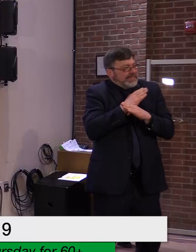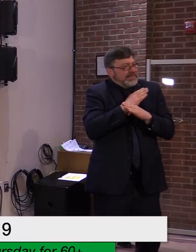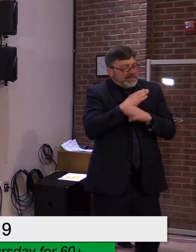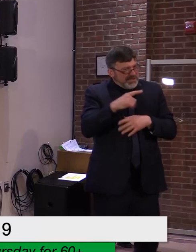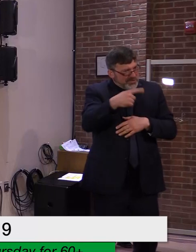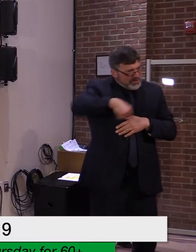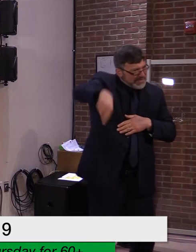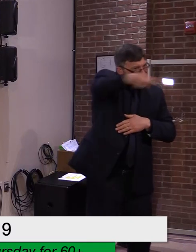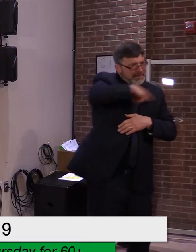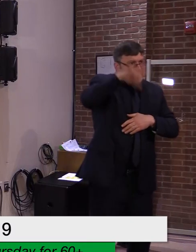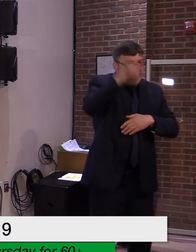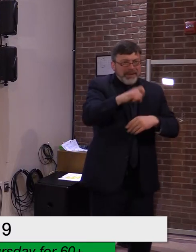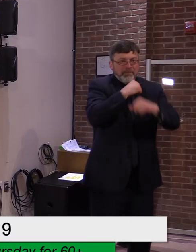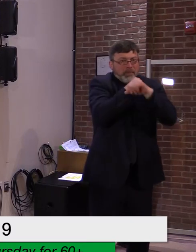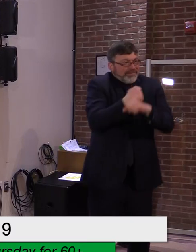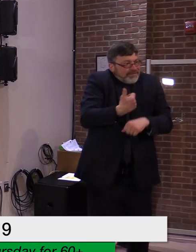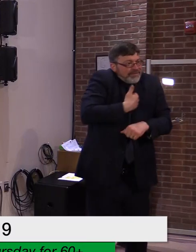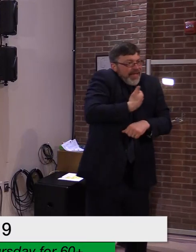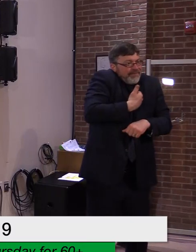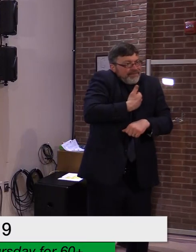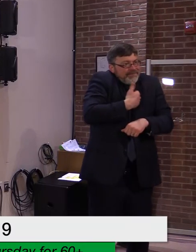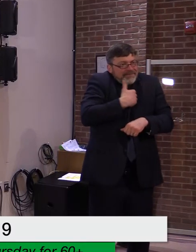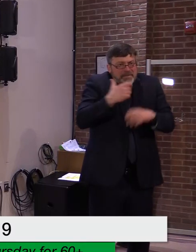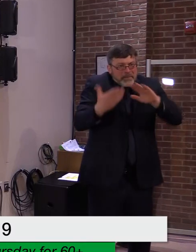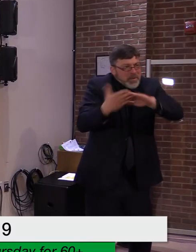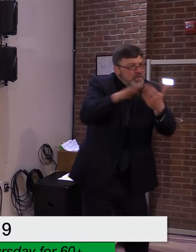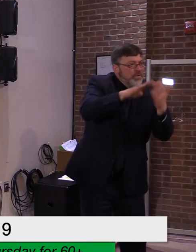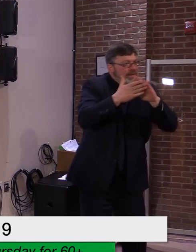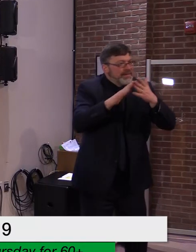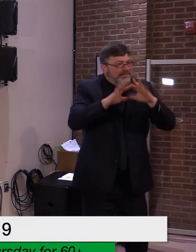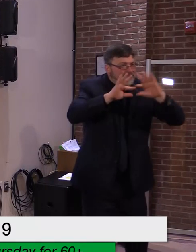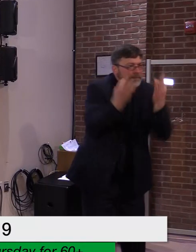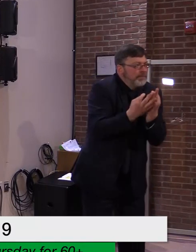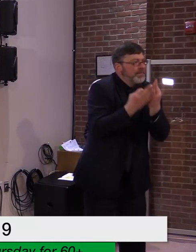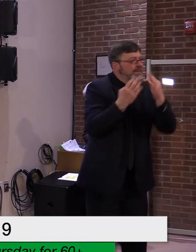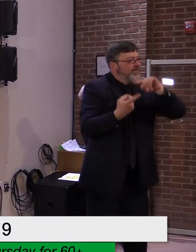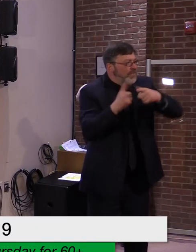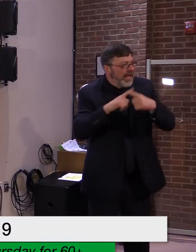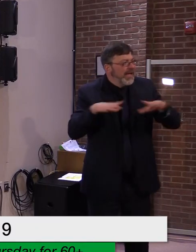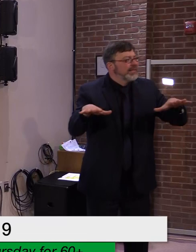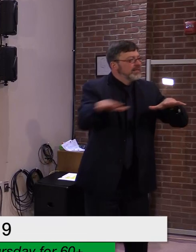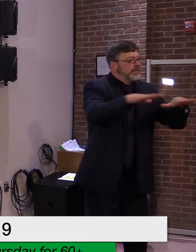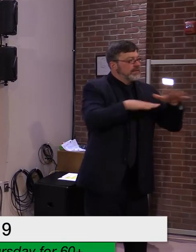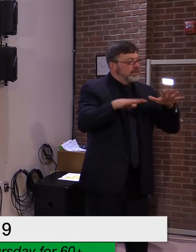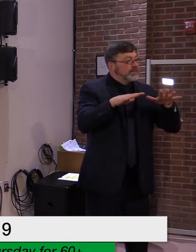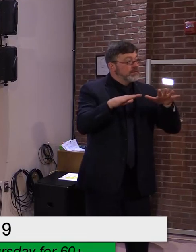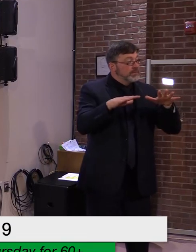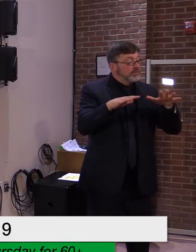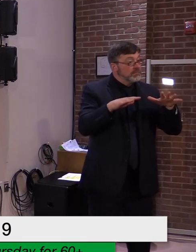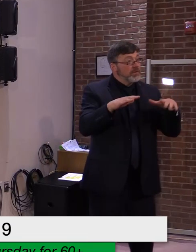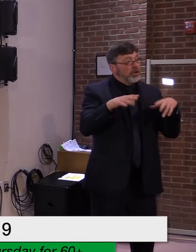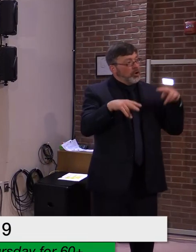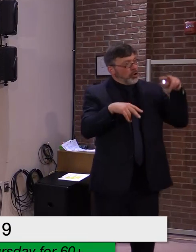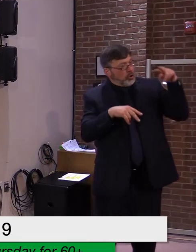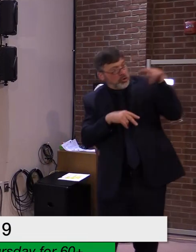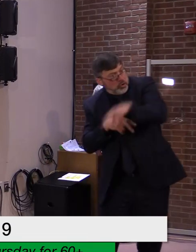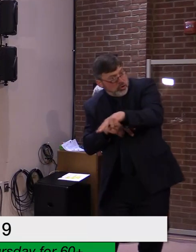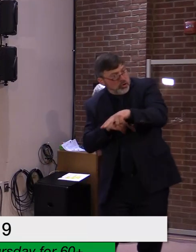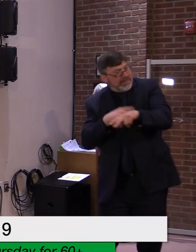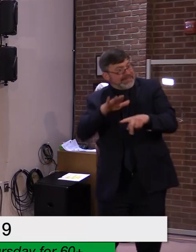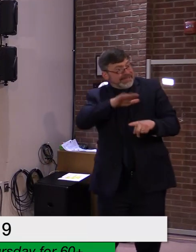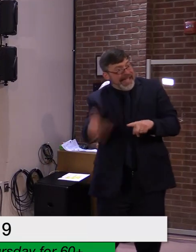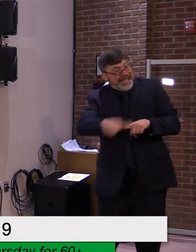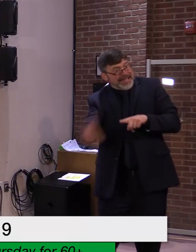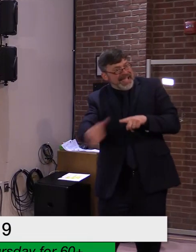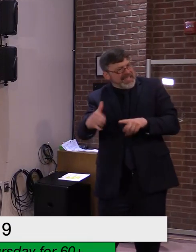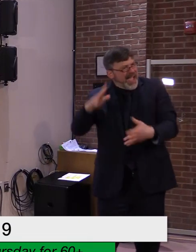already seeing the positive impact of the vaccines with deaths and hospitalizations falling. Again, our